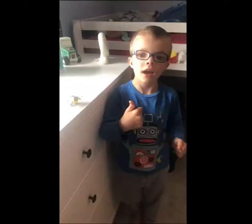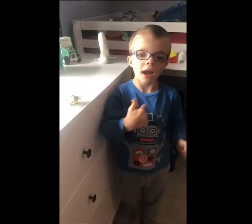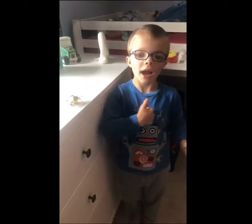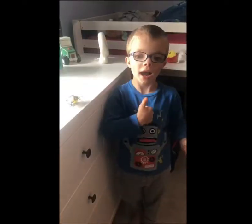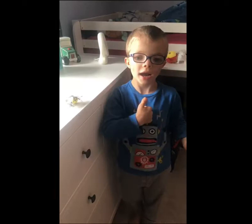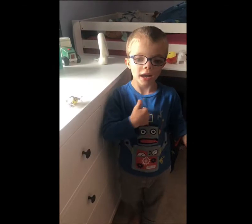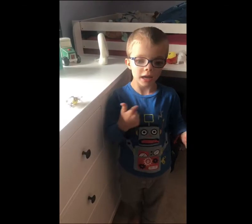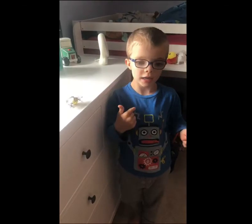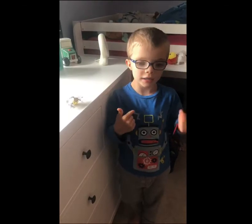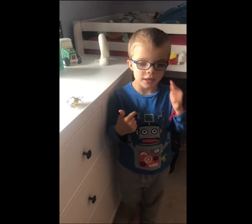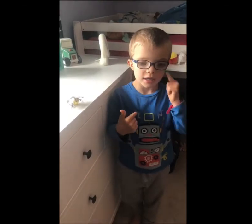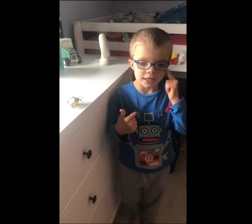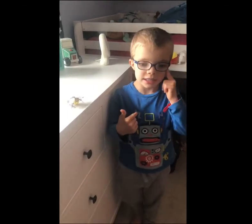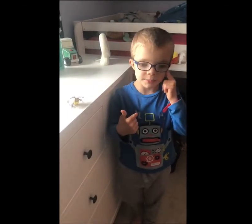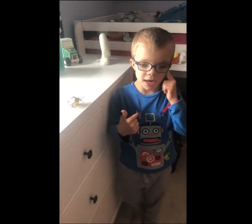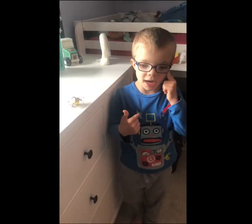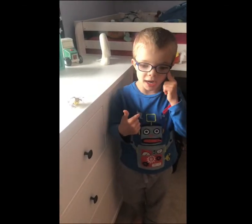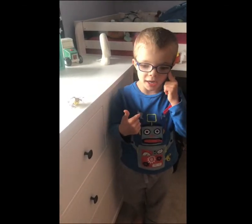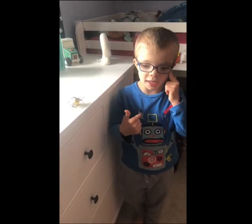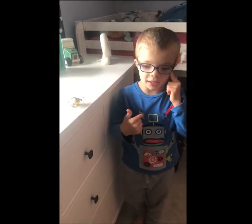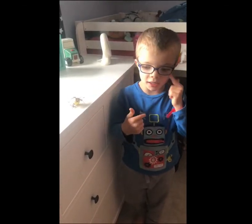Snuggle. I spy